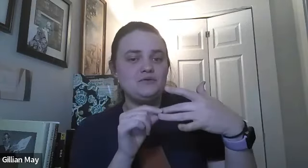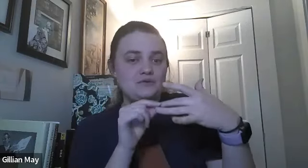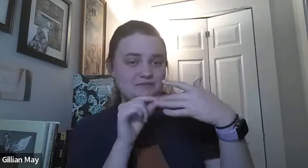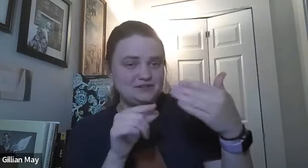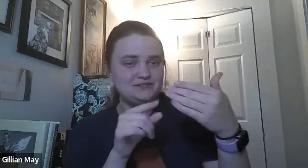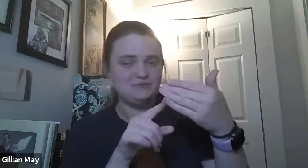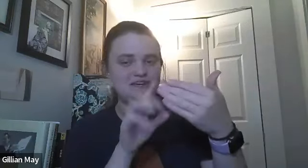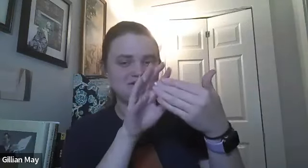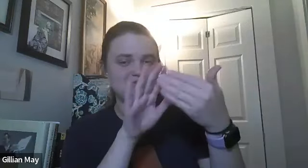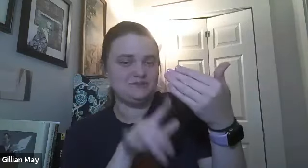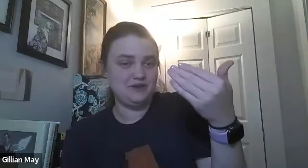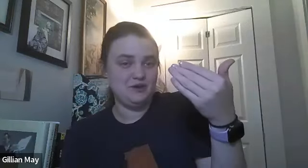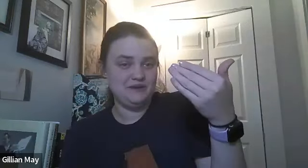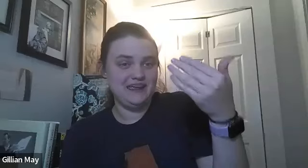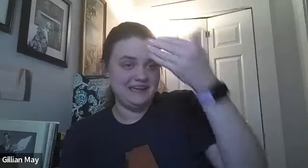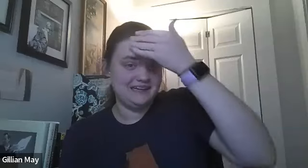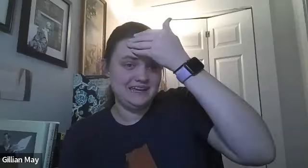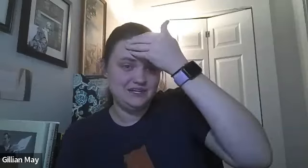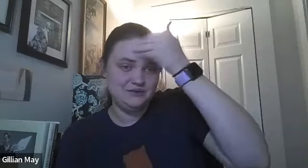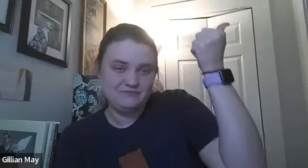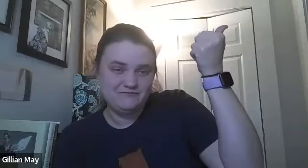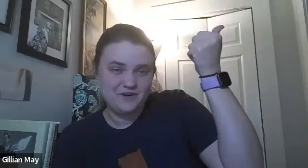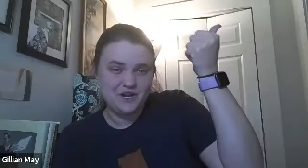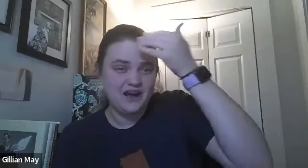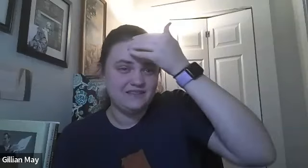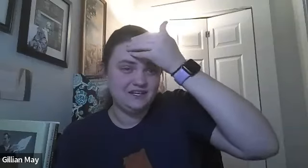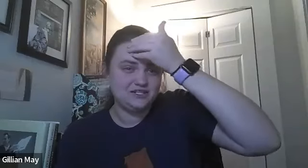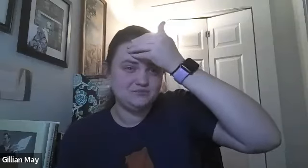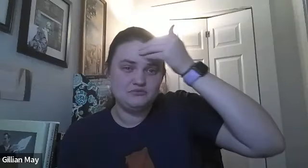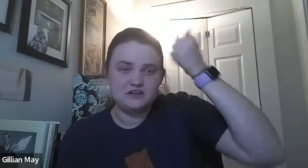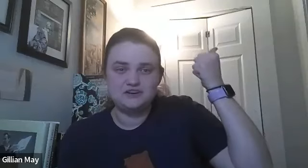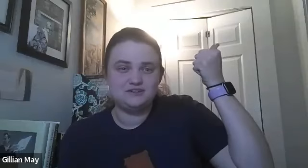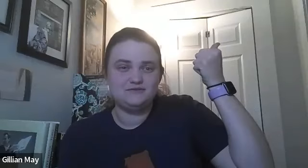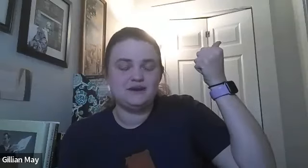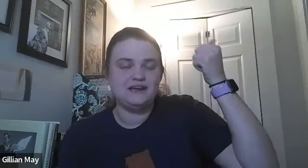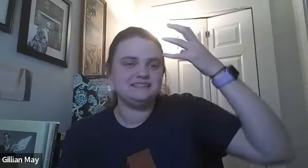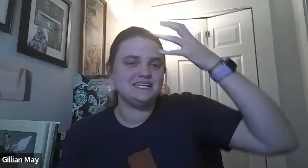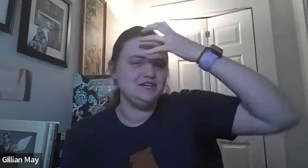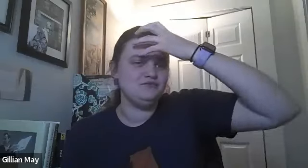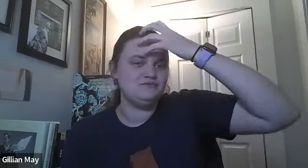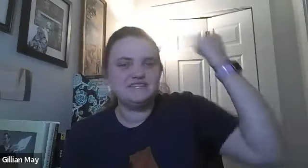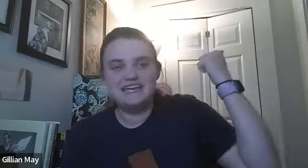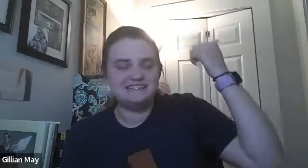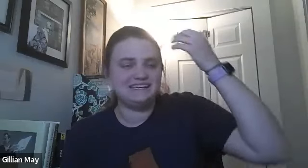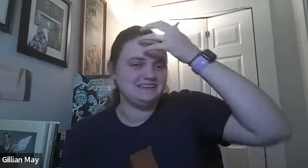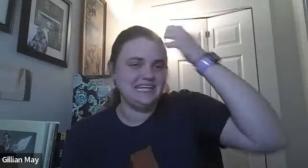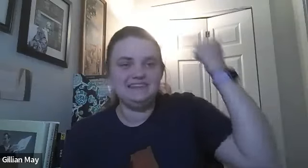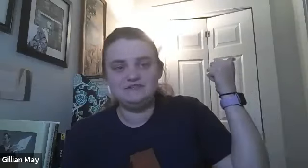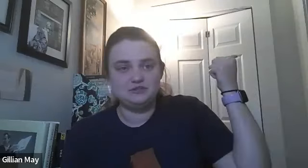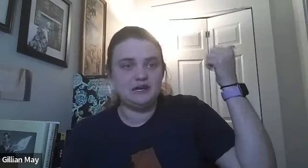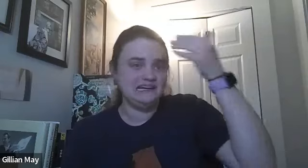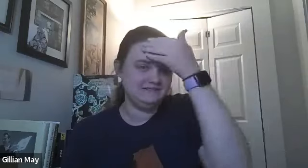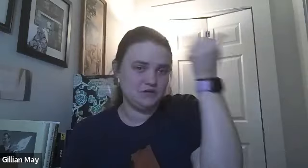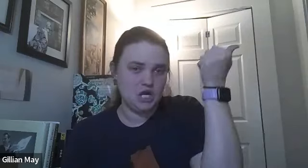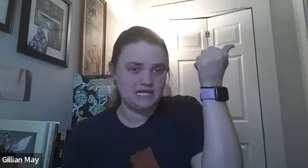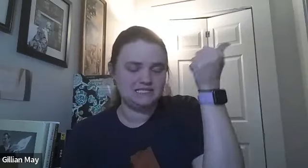the first way you can do is with open hand and you forgot. Like you just brush across your forehead. It's like it left your brain, forgot.